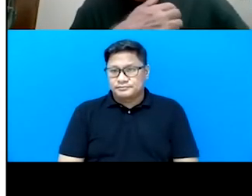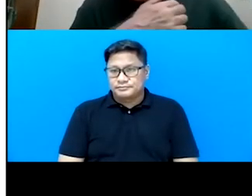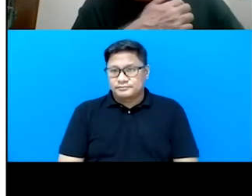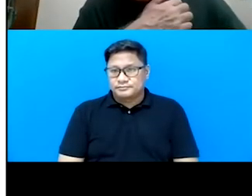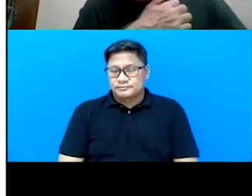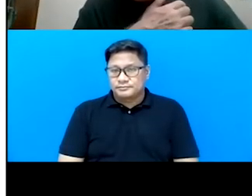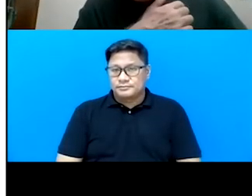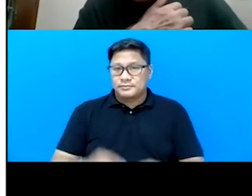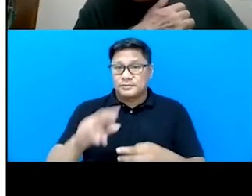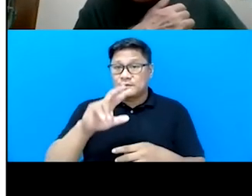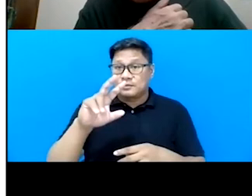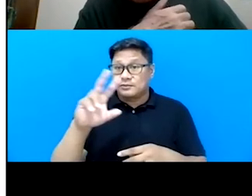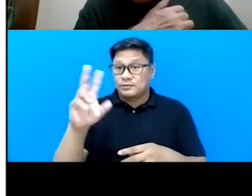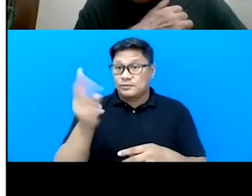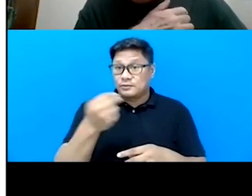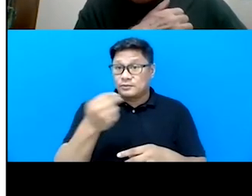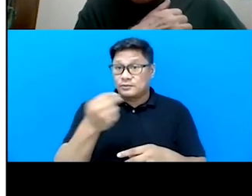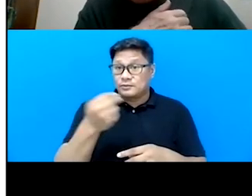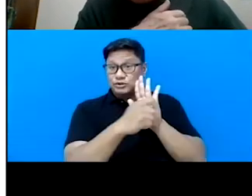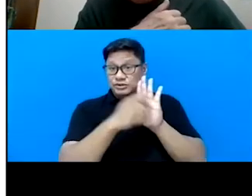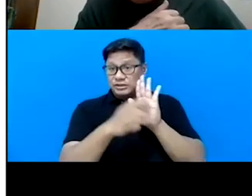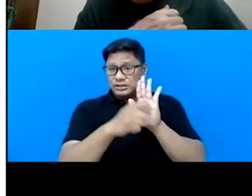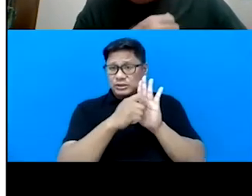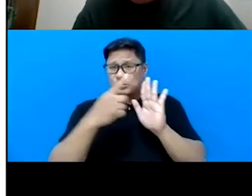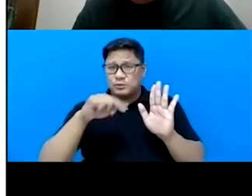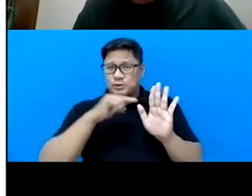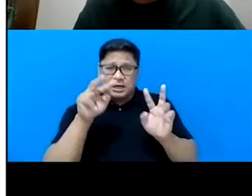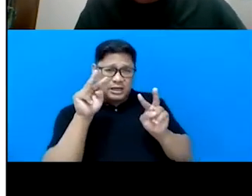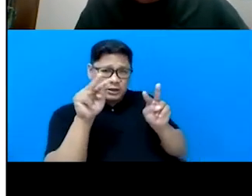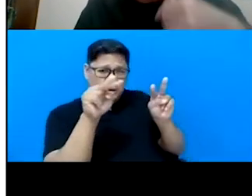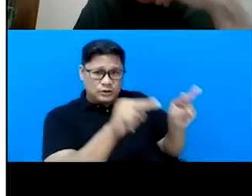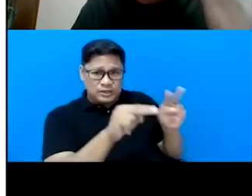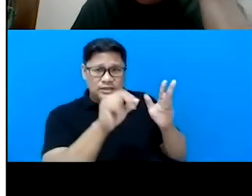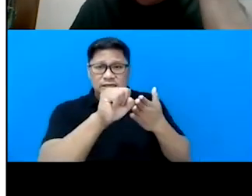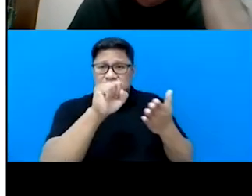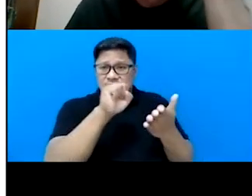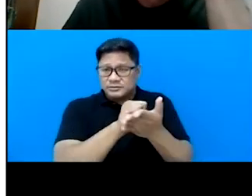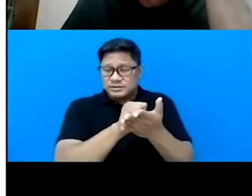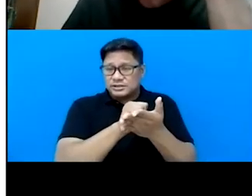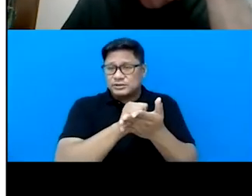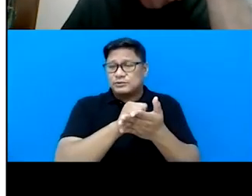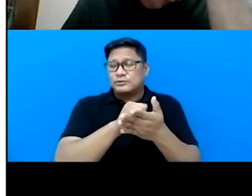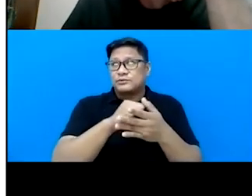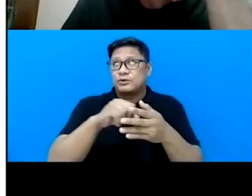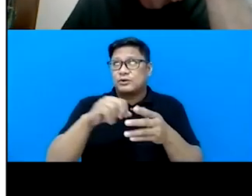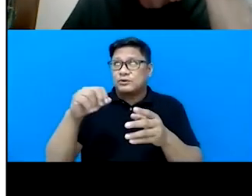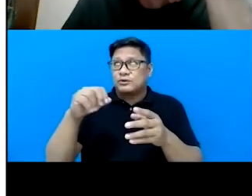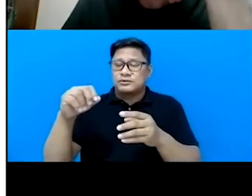Because when I originally wrote this, we were only looking at subject, object, verb, word order.